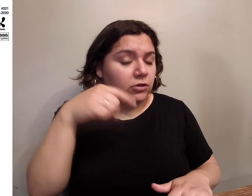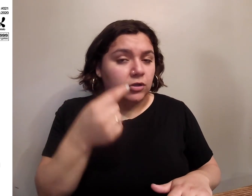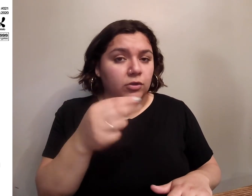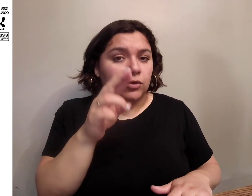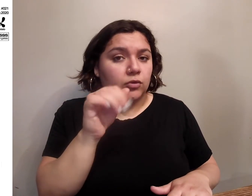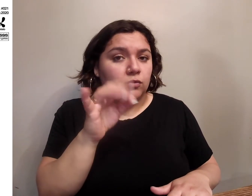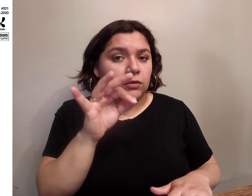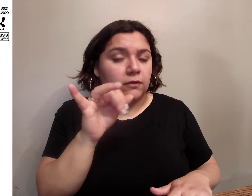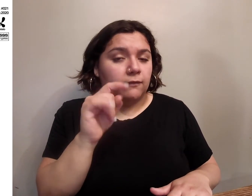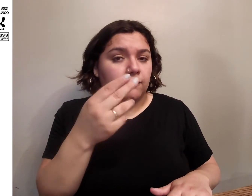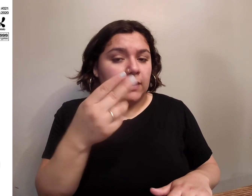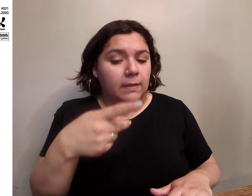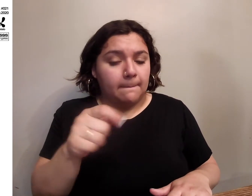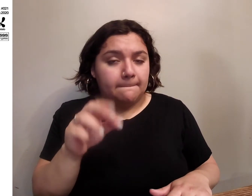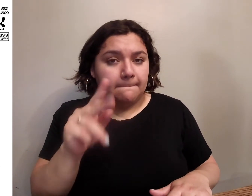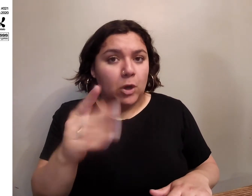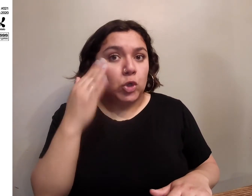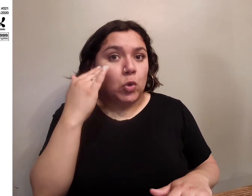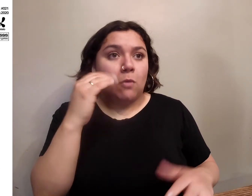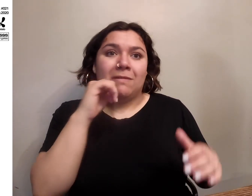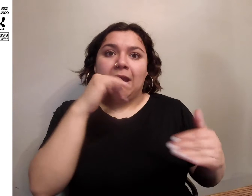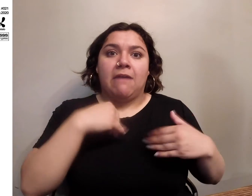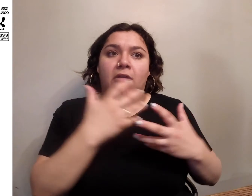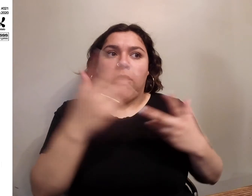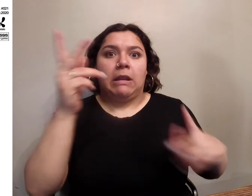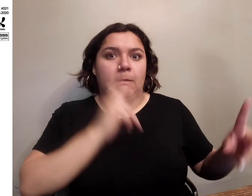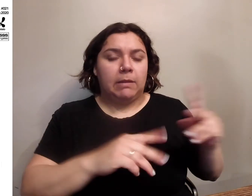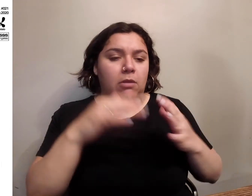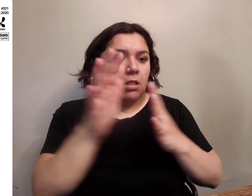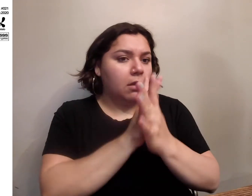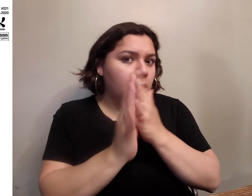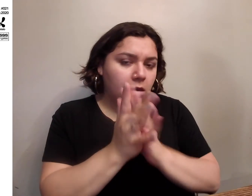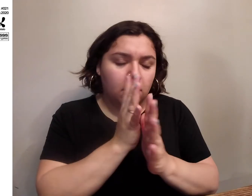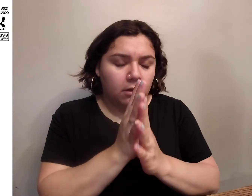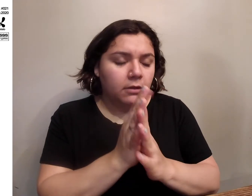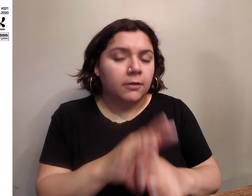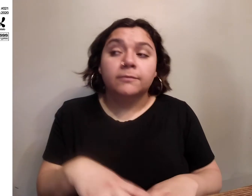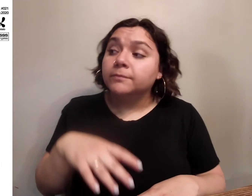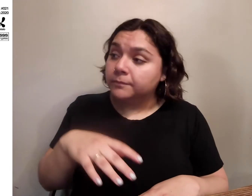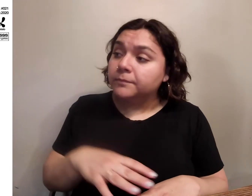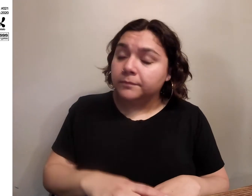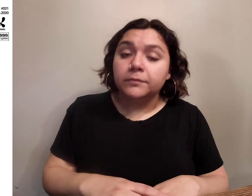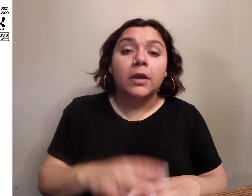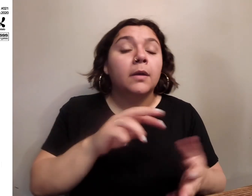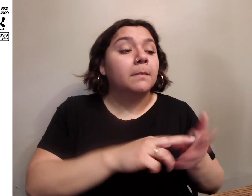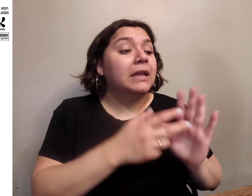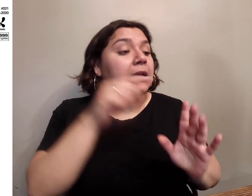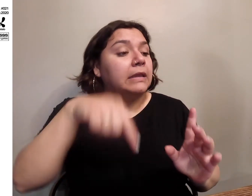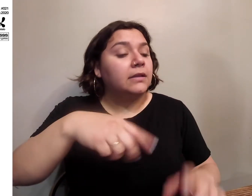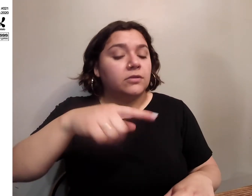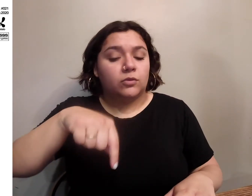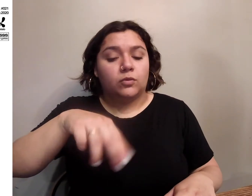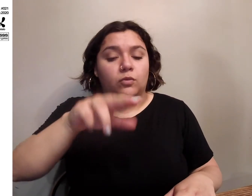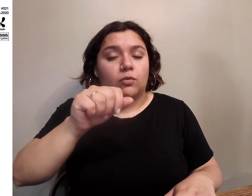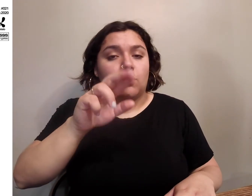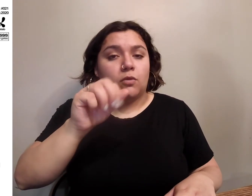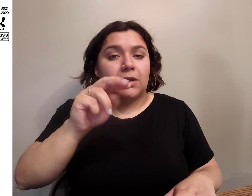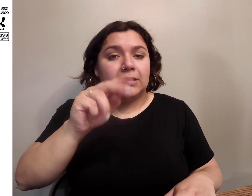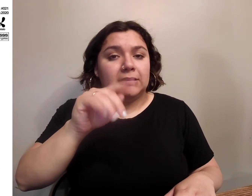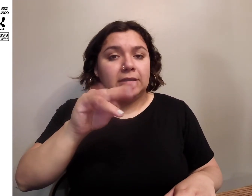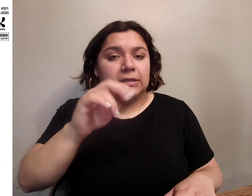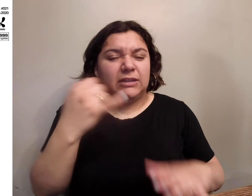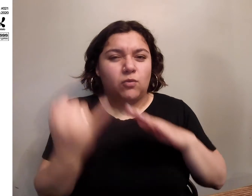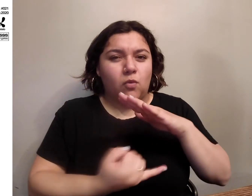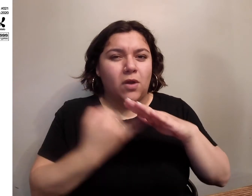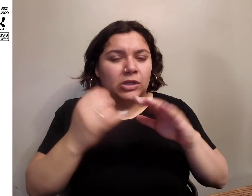you hope it won't be overpopulated, where you hope it will be empty. In a way, this quarantine affords you a